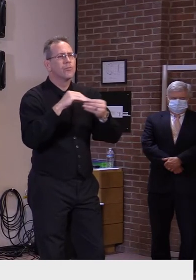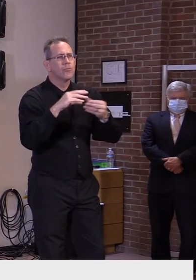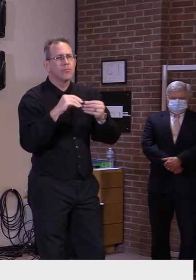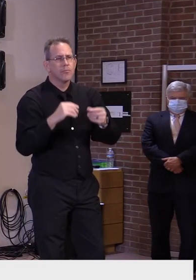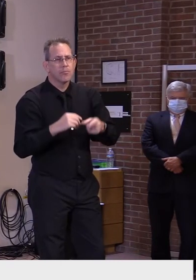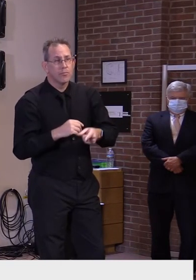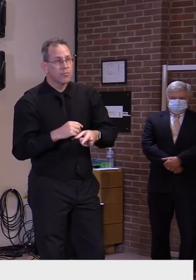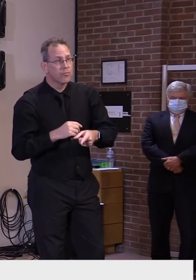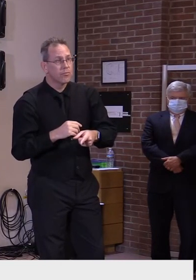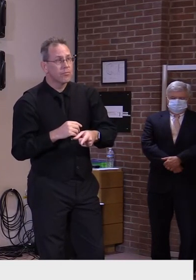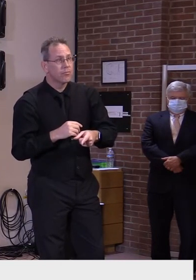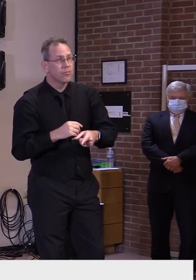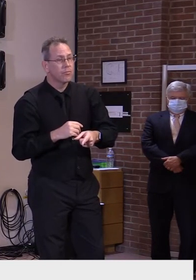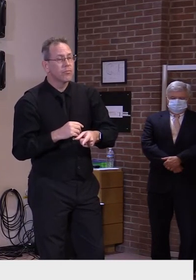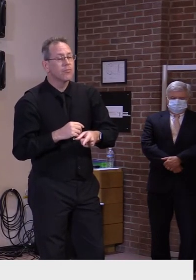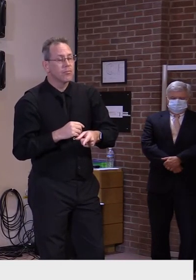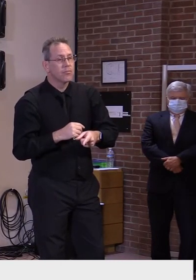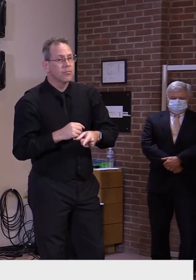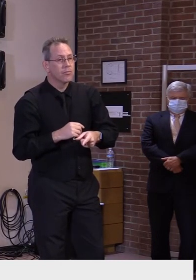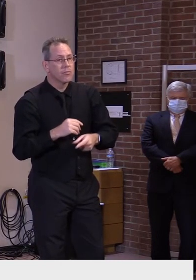Can you hear me? We can.